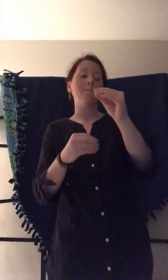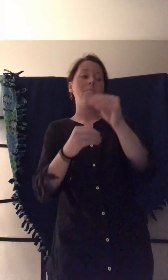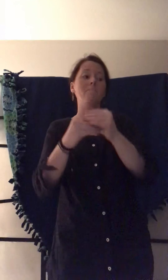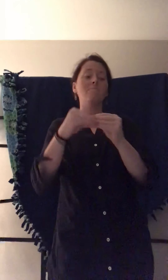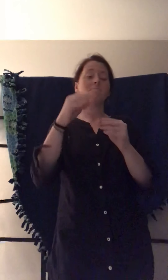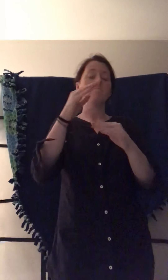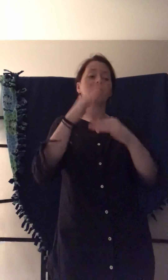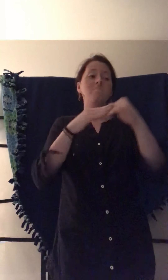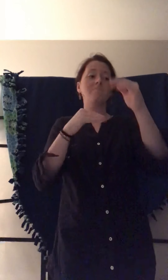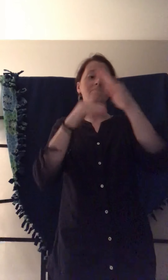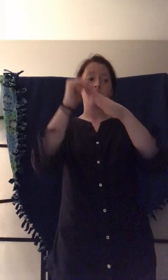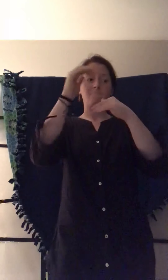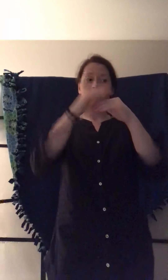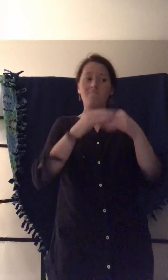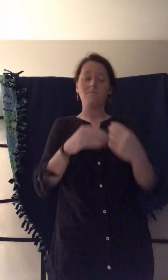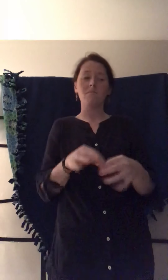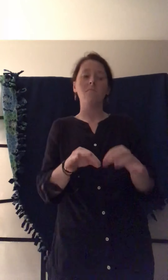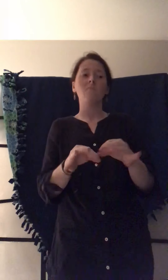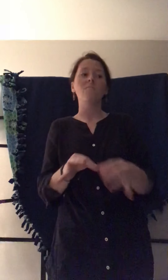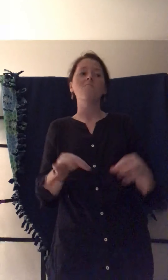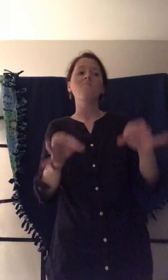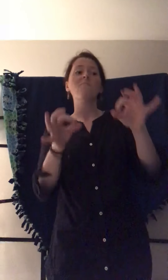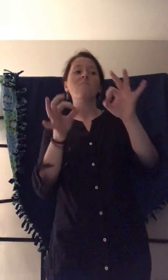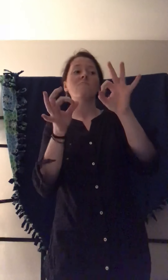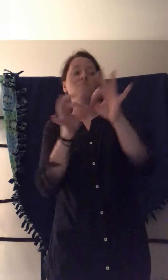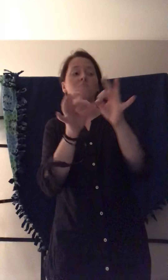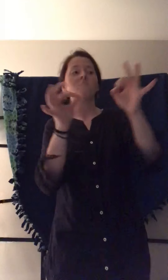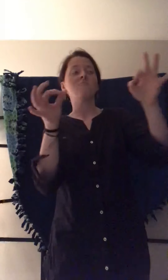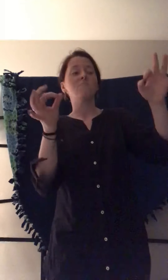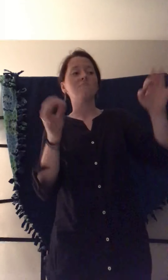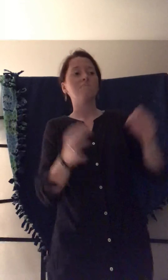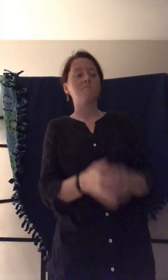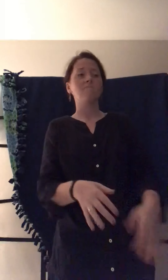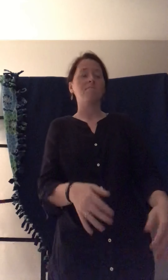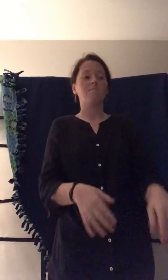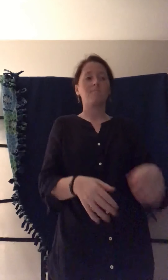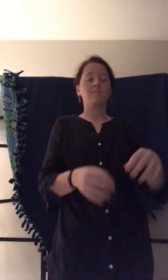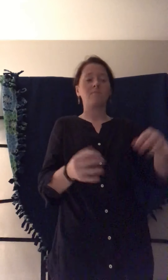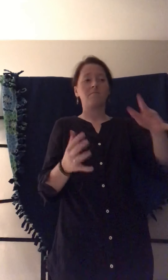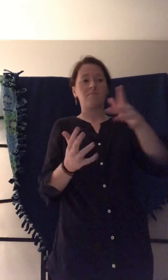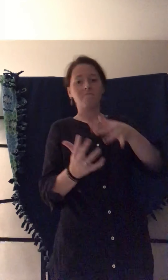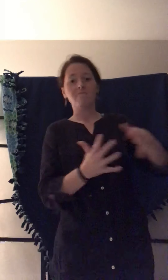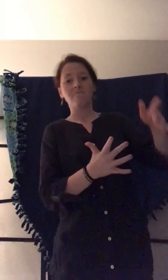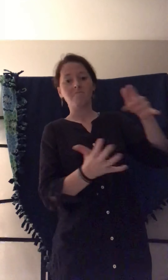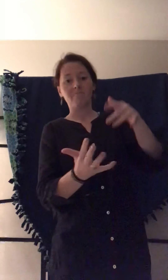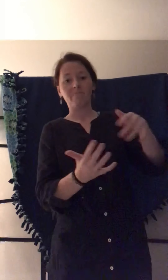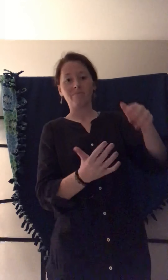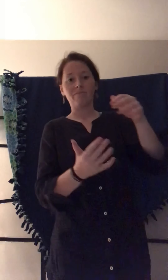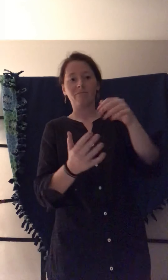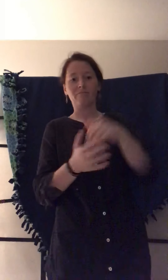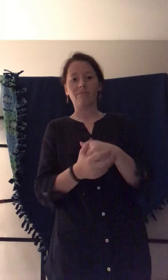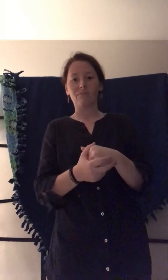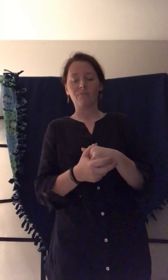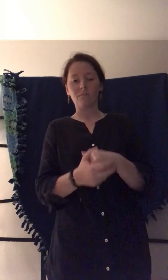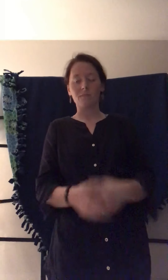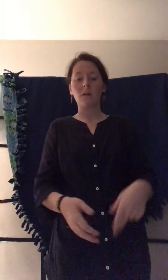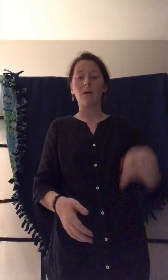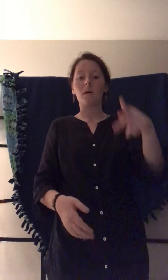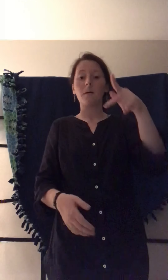shear. Let's start with precursor storms. Hurricanes build from smaller, what are called precursor storms. Start